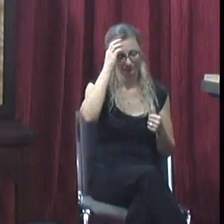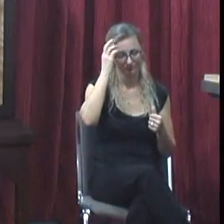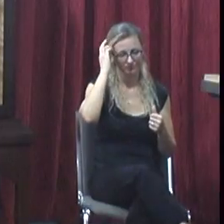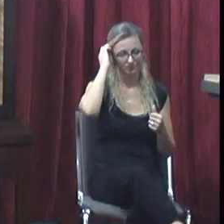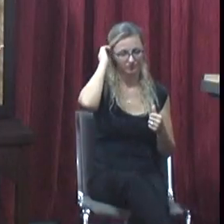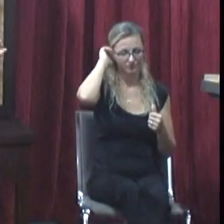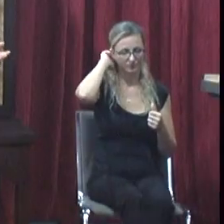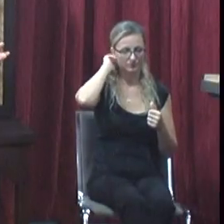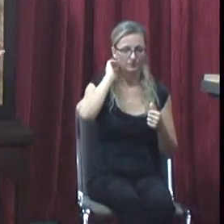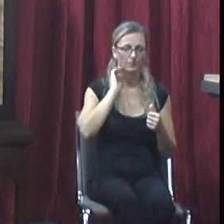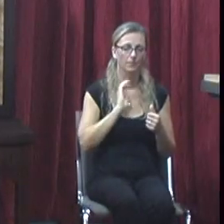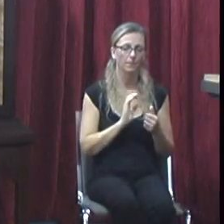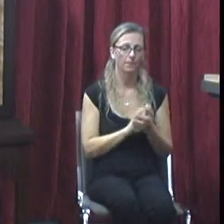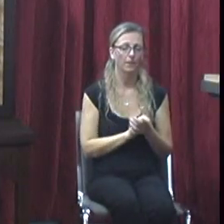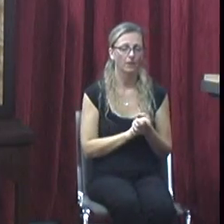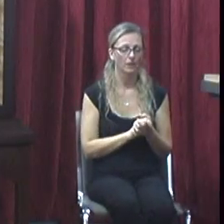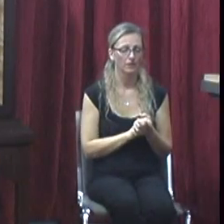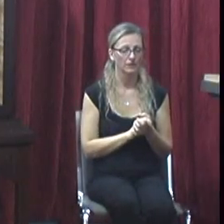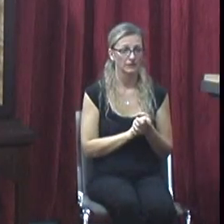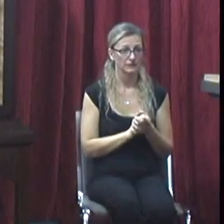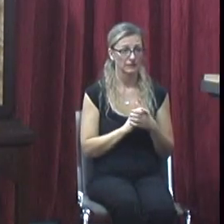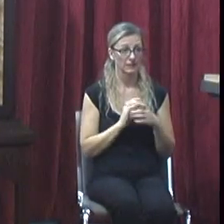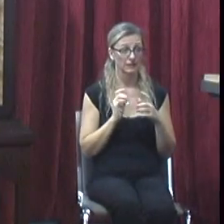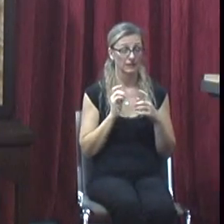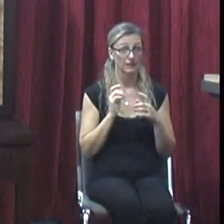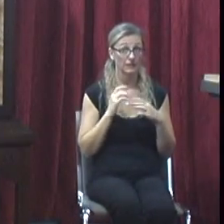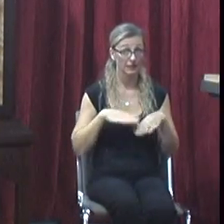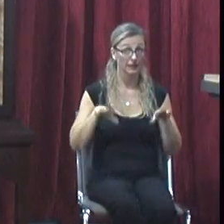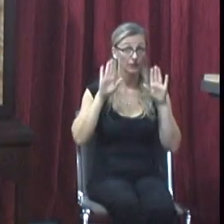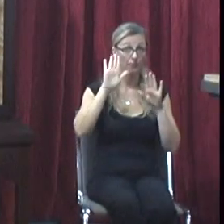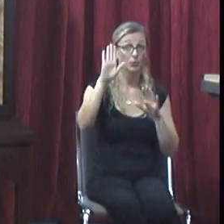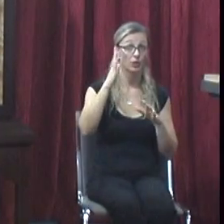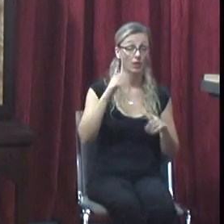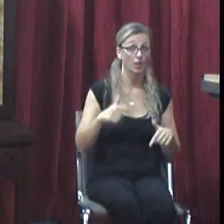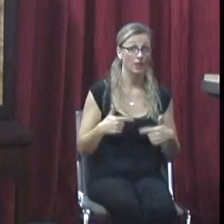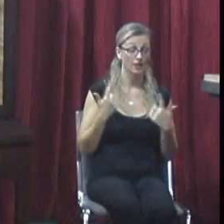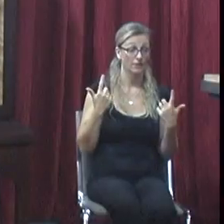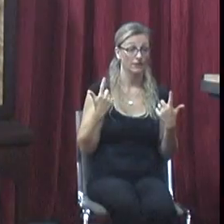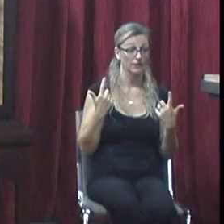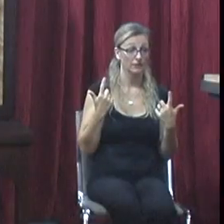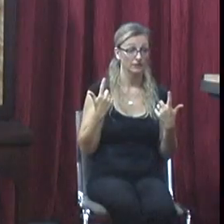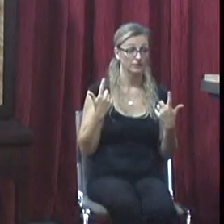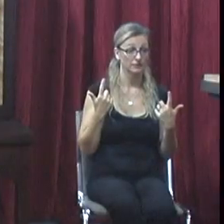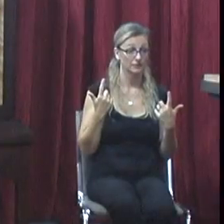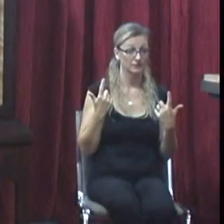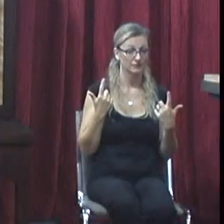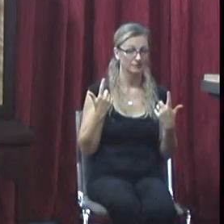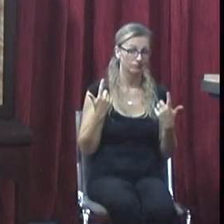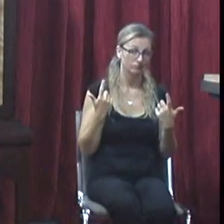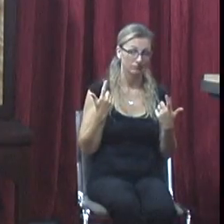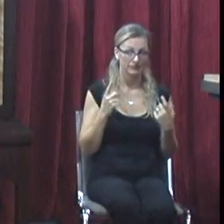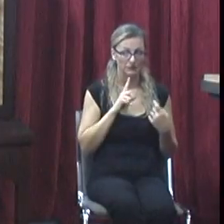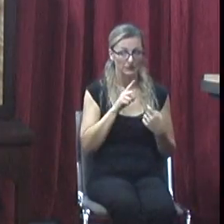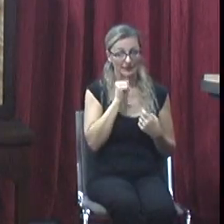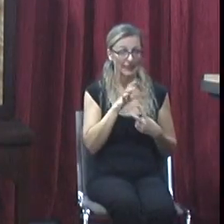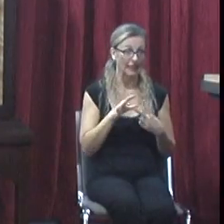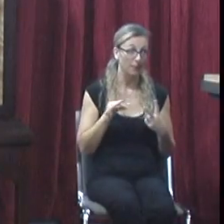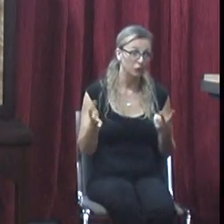shocking, giving God your life by submitting to Yeshua as Lord is not optional.